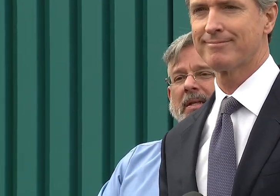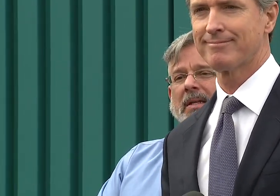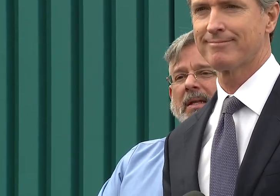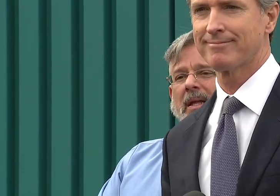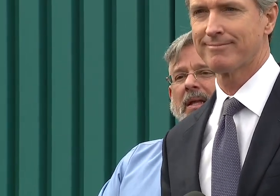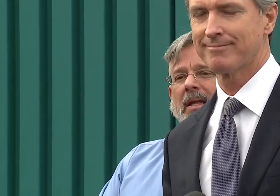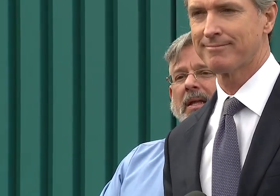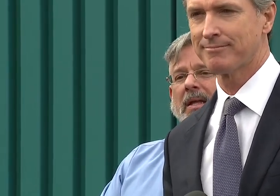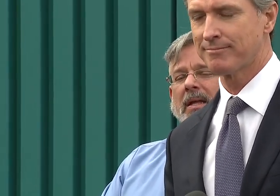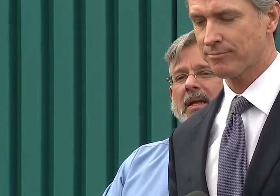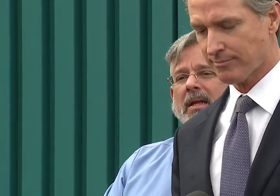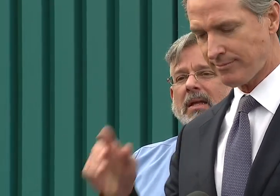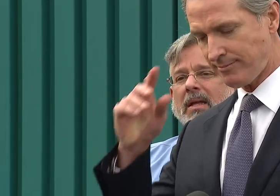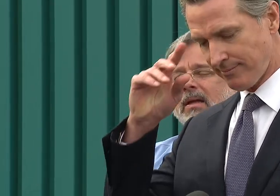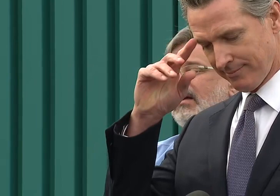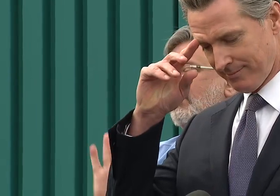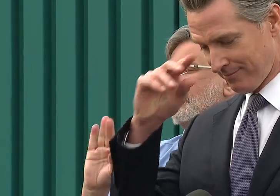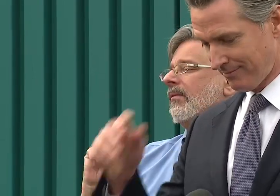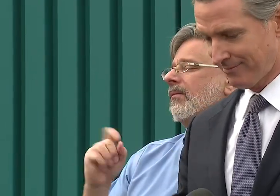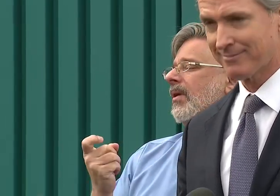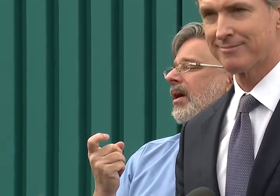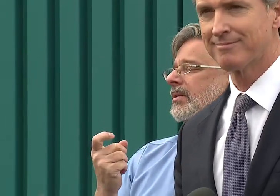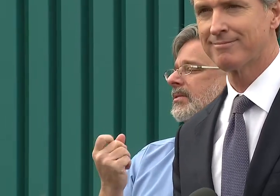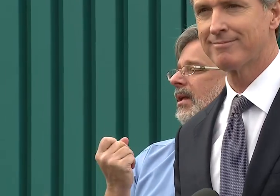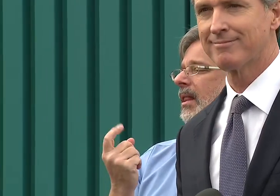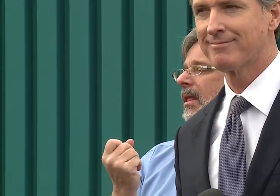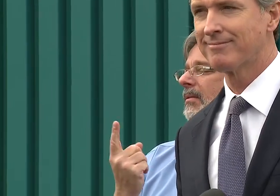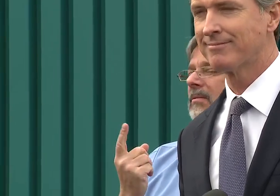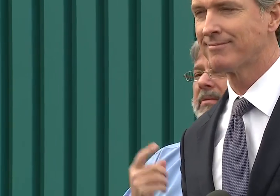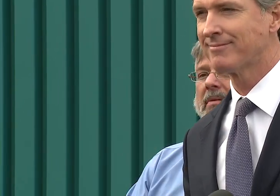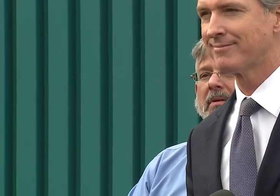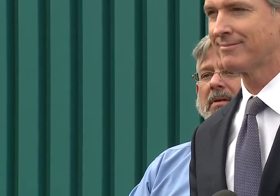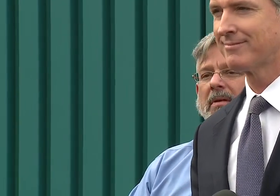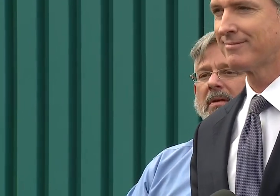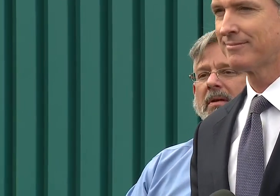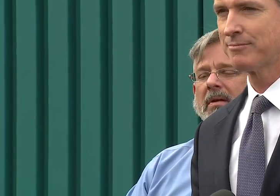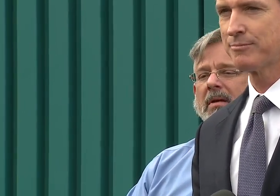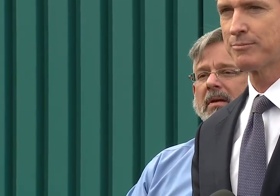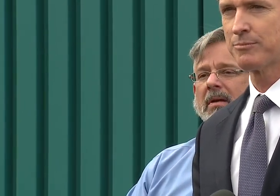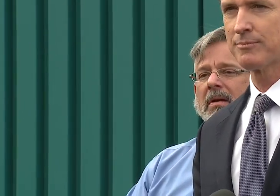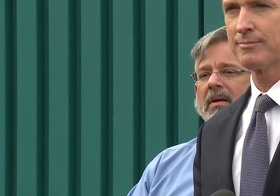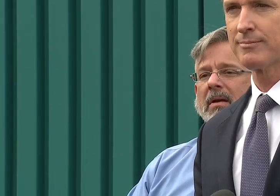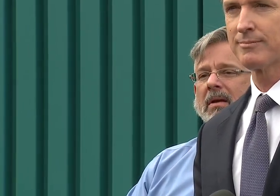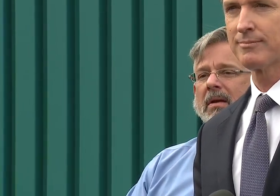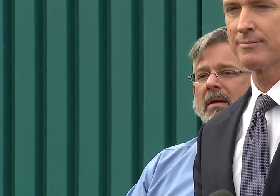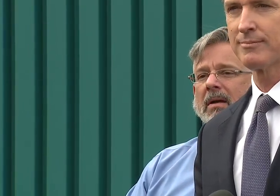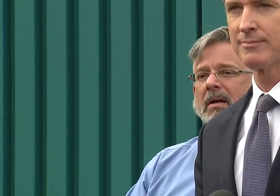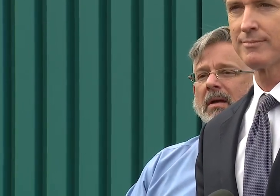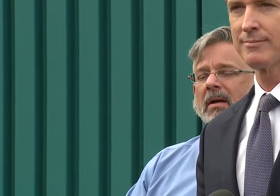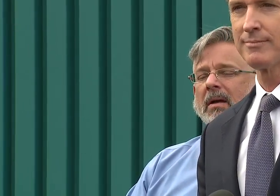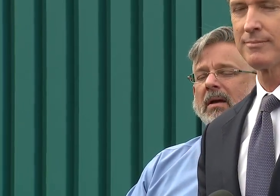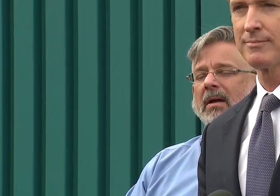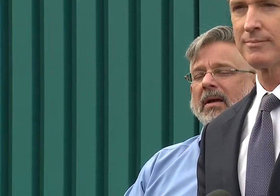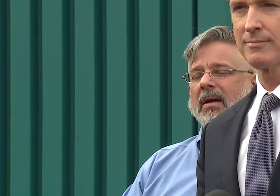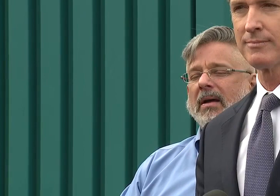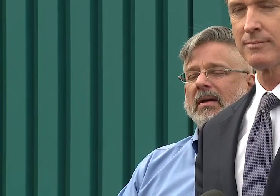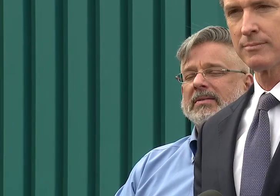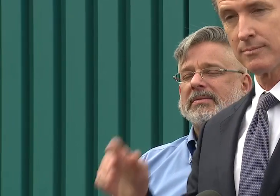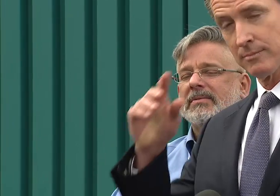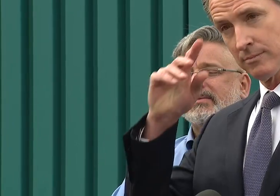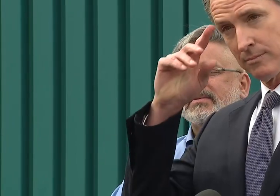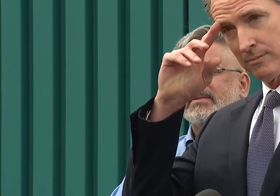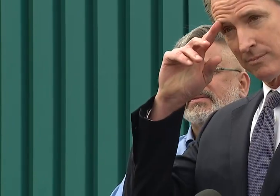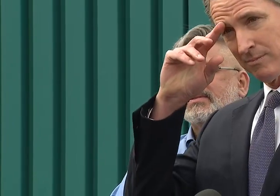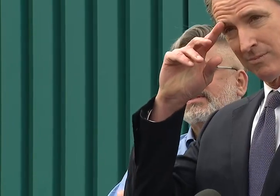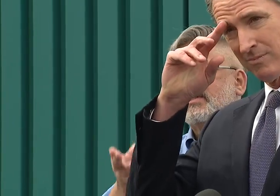Hey, Governor, Phil Schuman with Fox 11. I know you probably want to make that the last word on this, but given